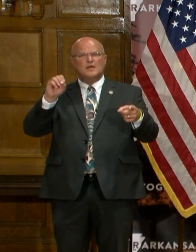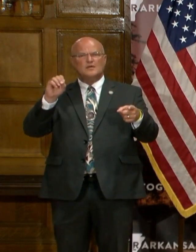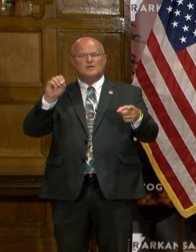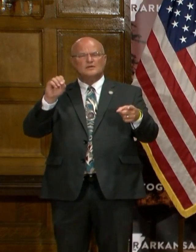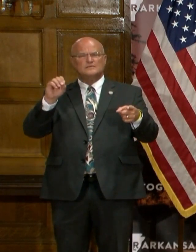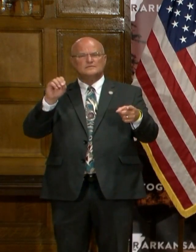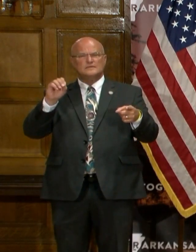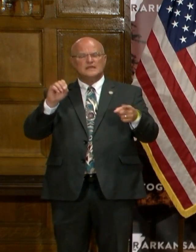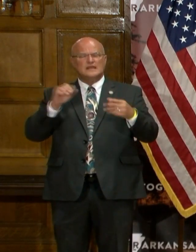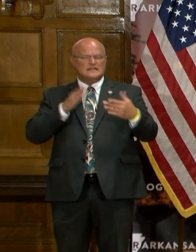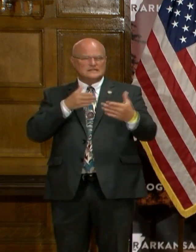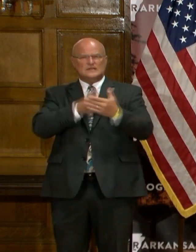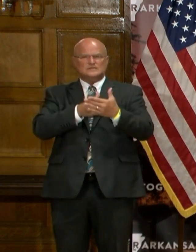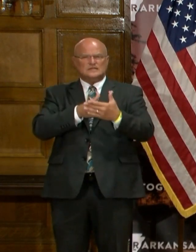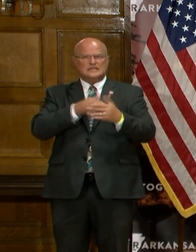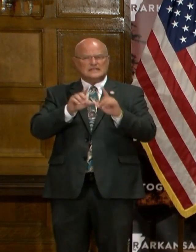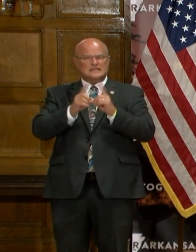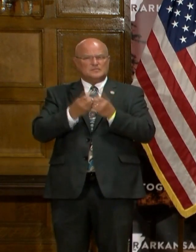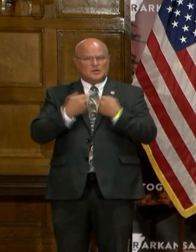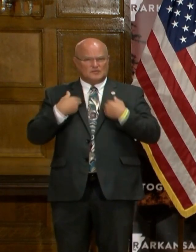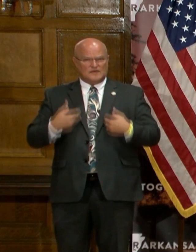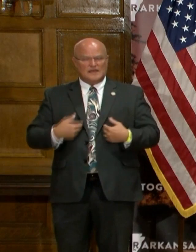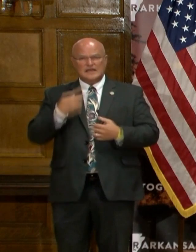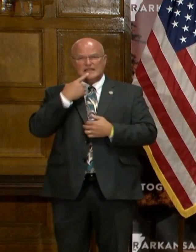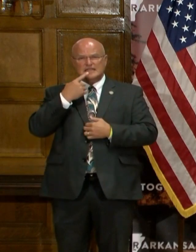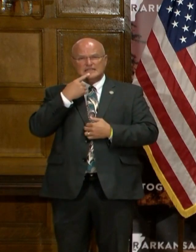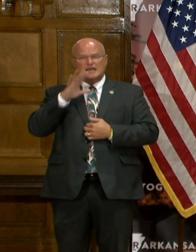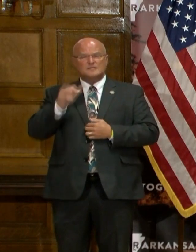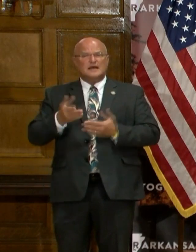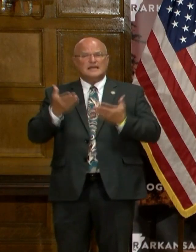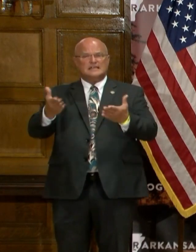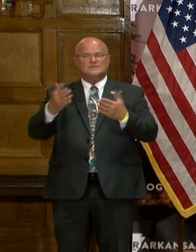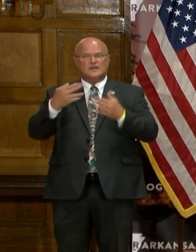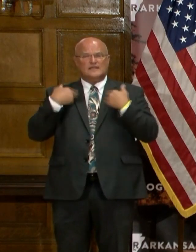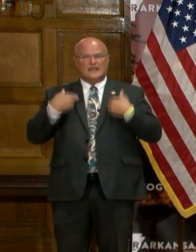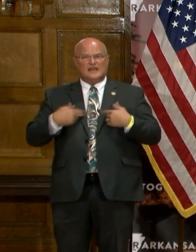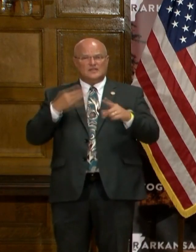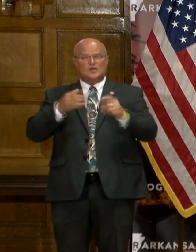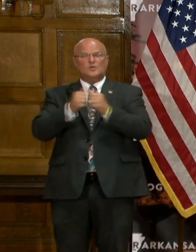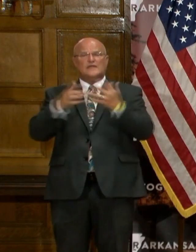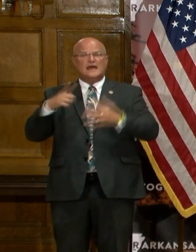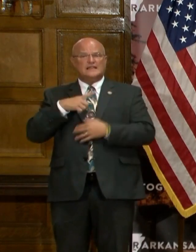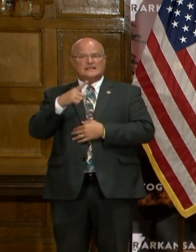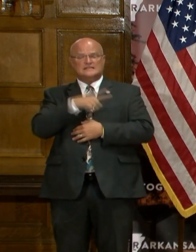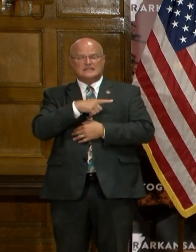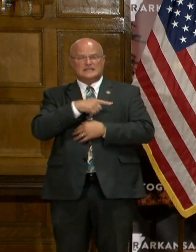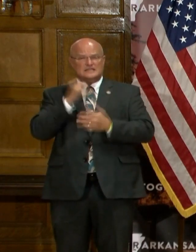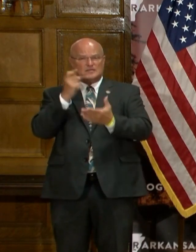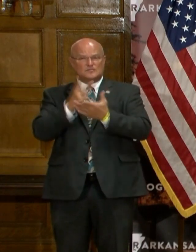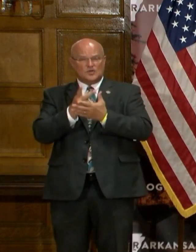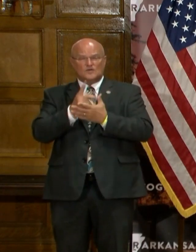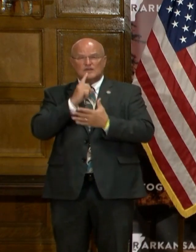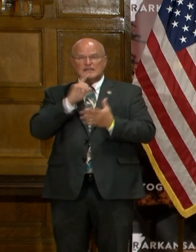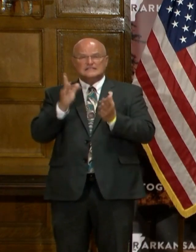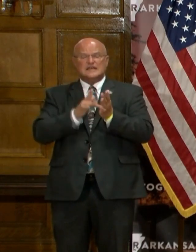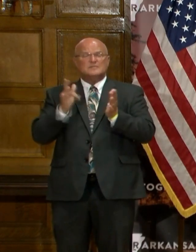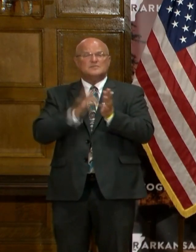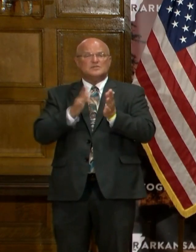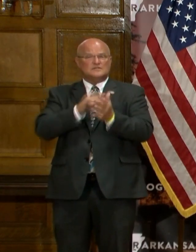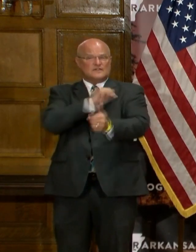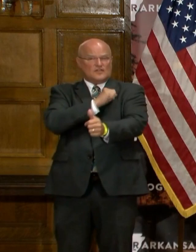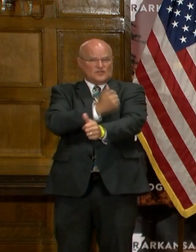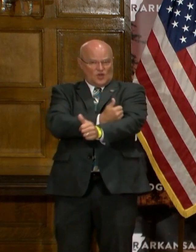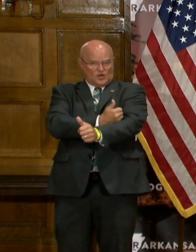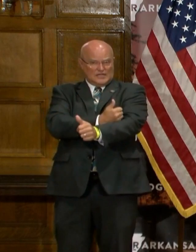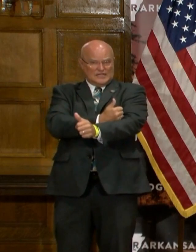intended lawsuit against the Department of Health. It says by issuing the health directives without legislative oversight is an abuse of authority, and the